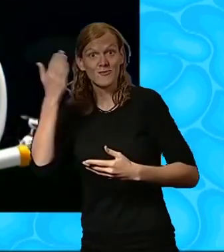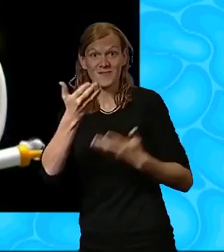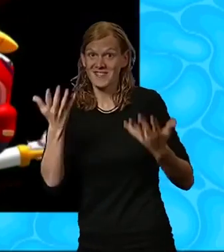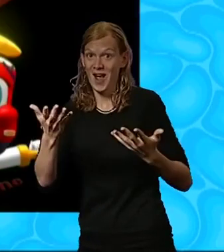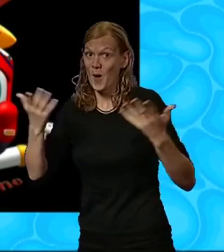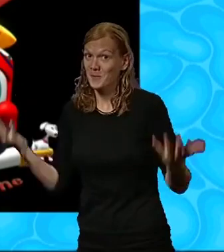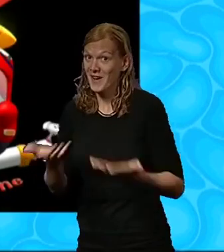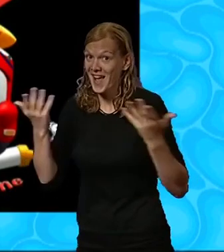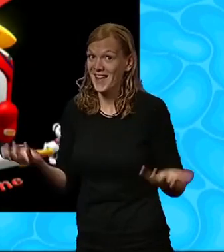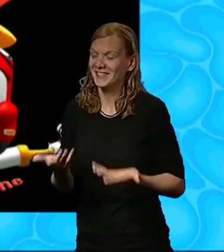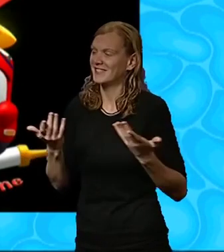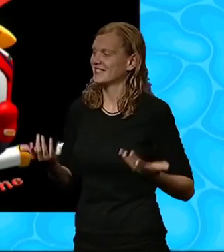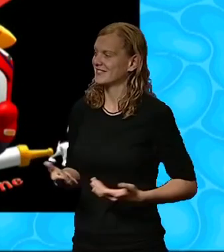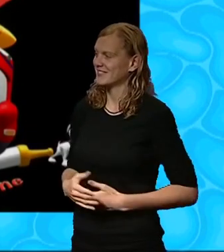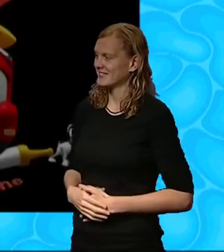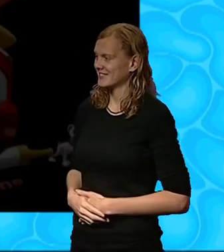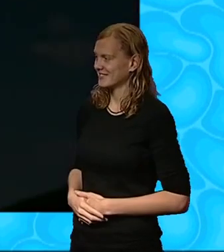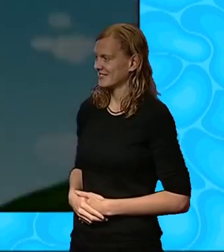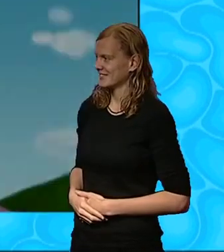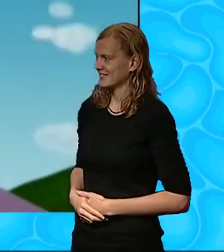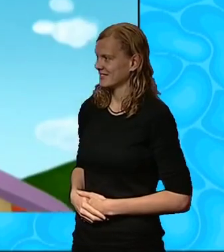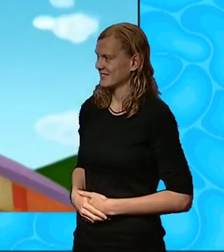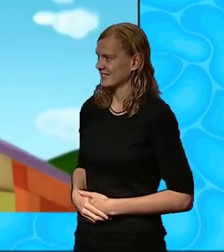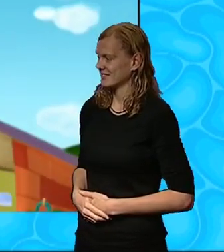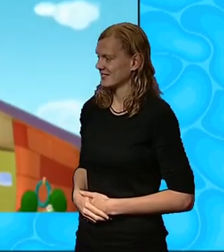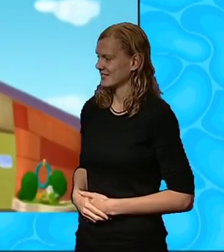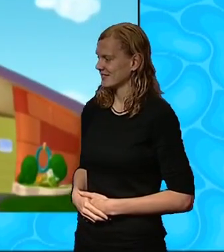Here comes Finley, it's time to play.